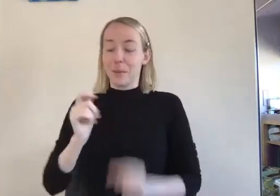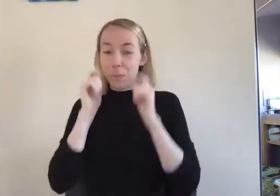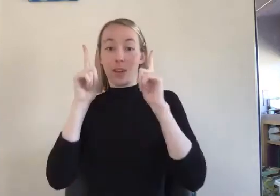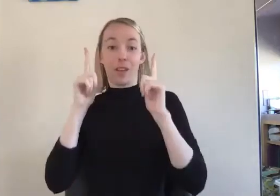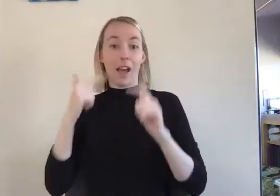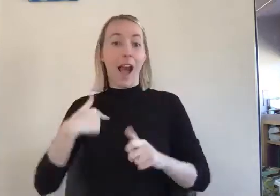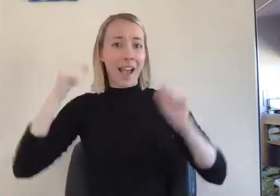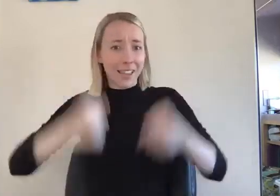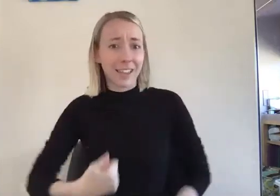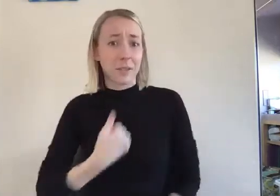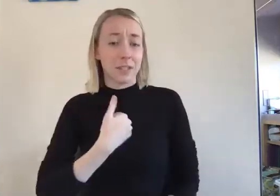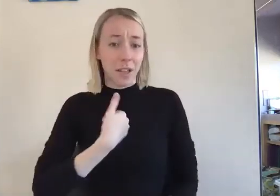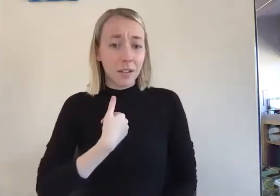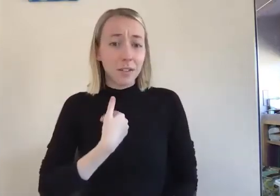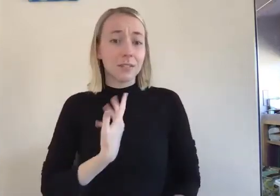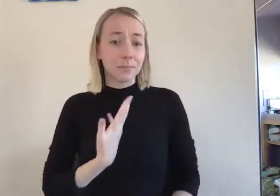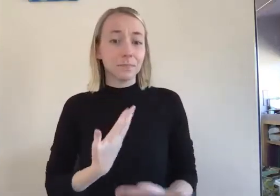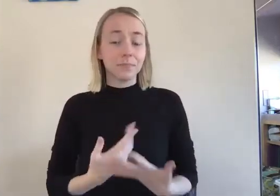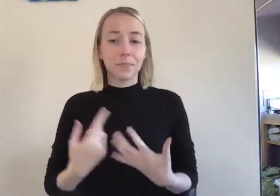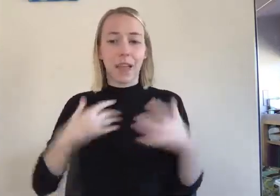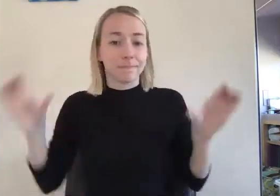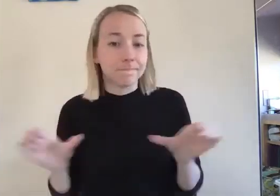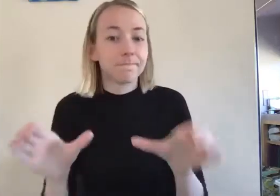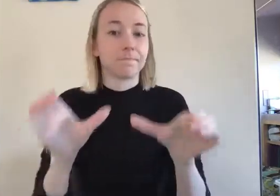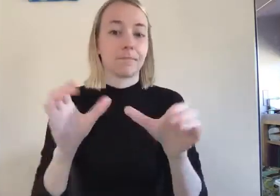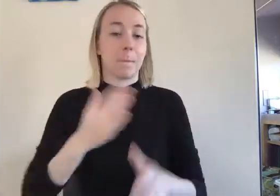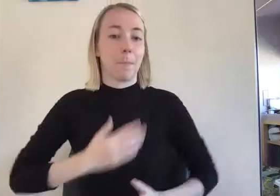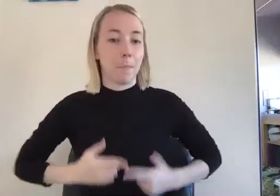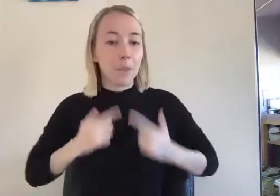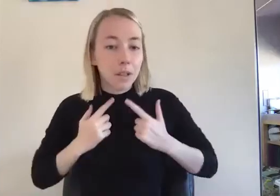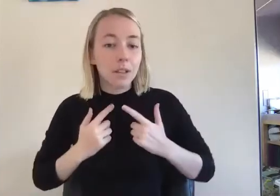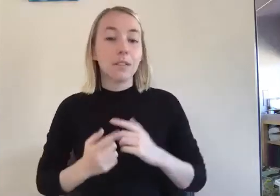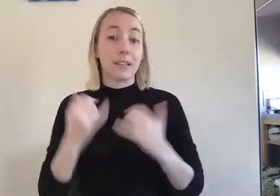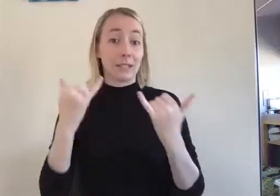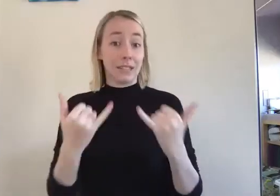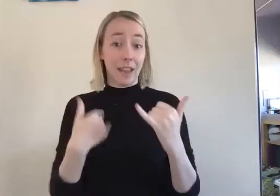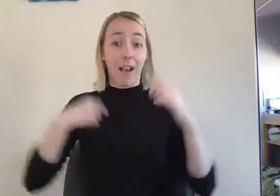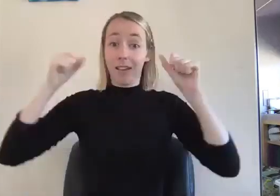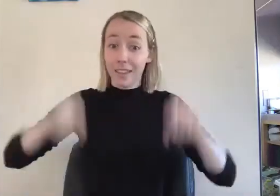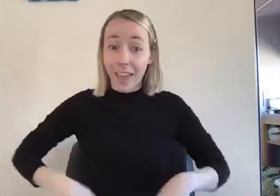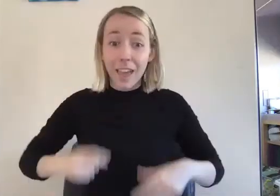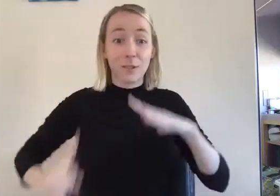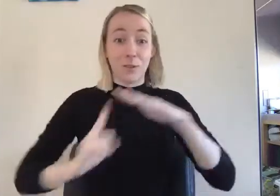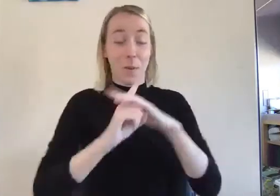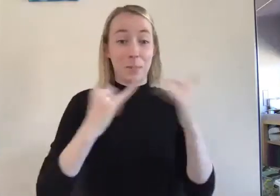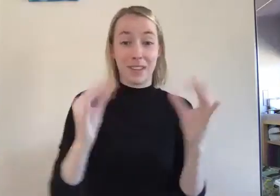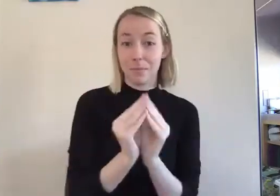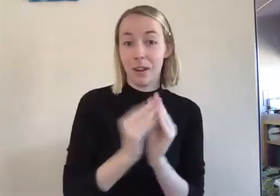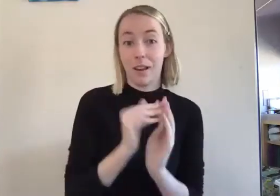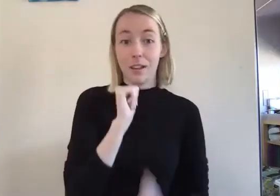more awake. I get to do that. I get to take the proper action in my life. And so today I can show up to this